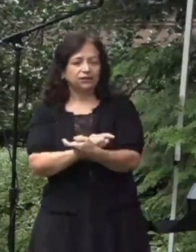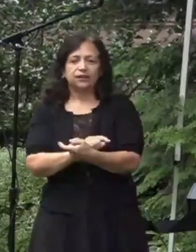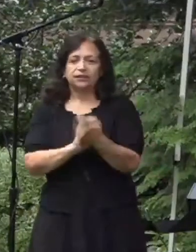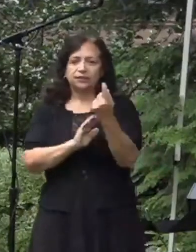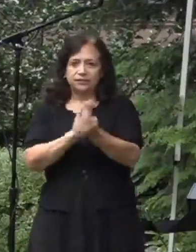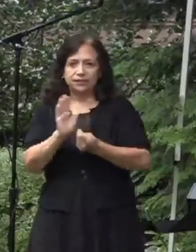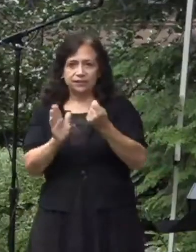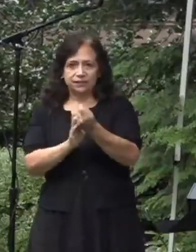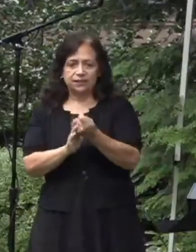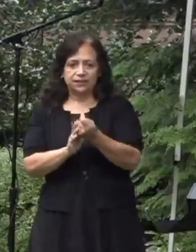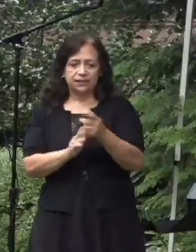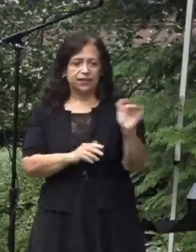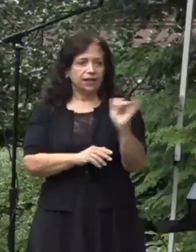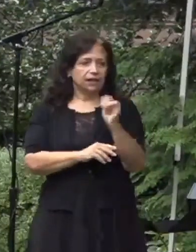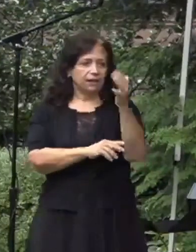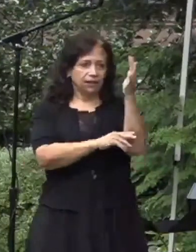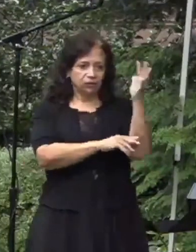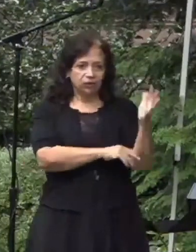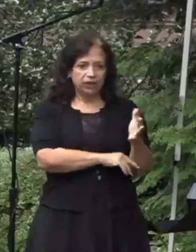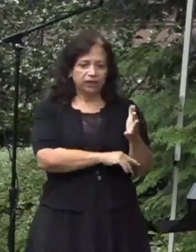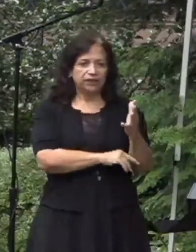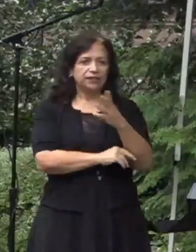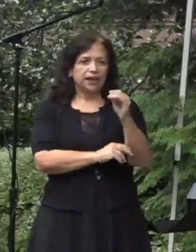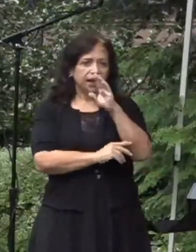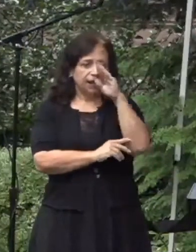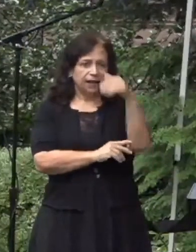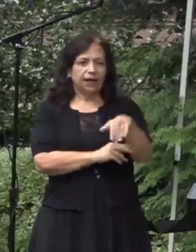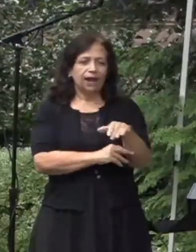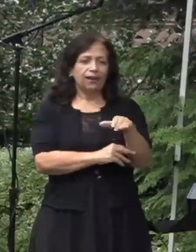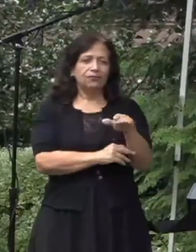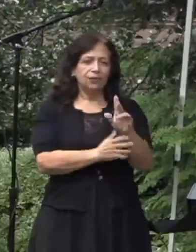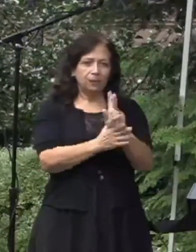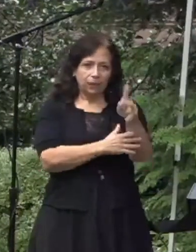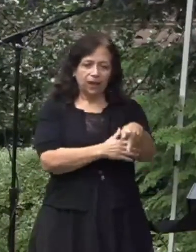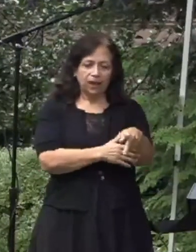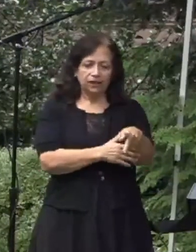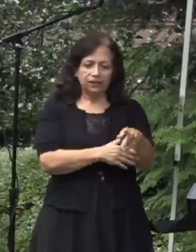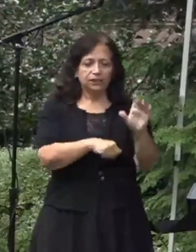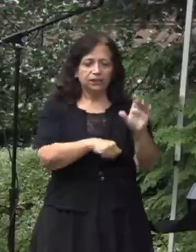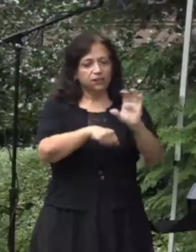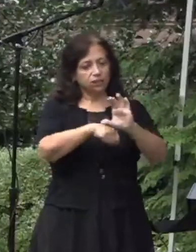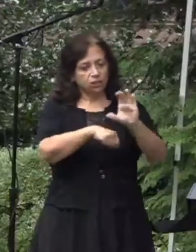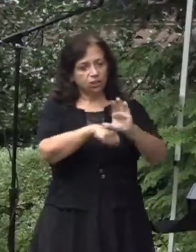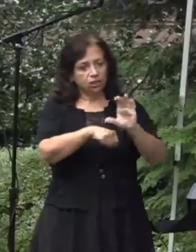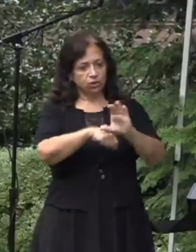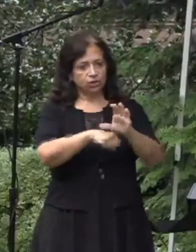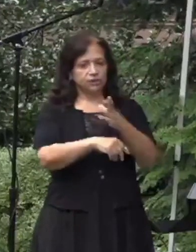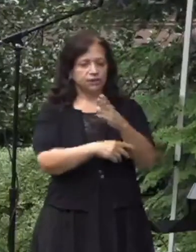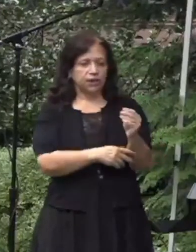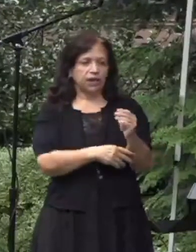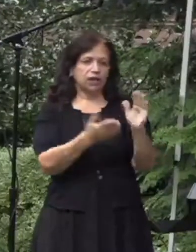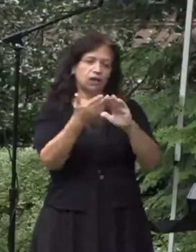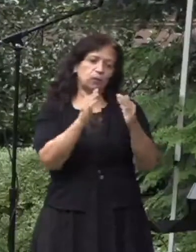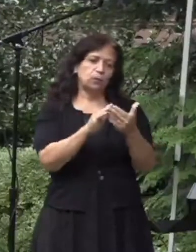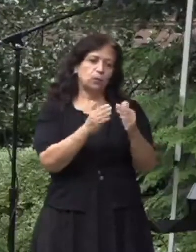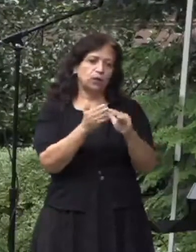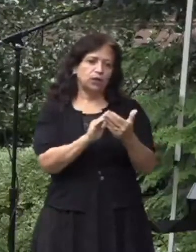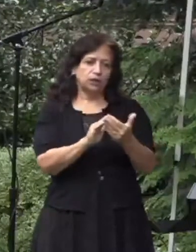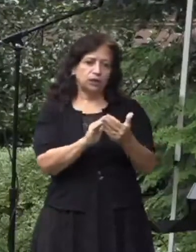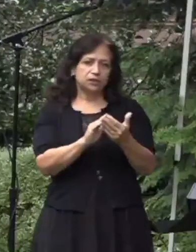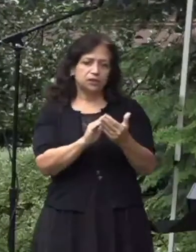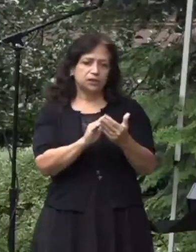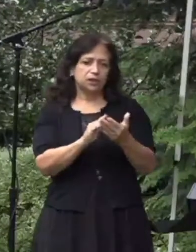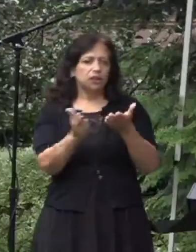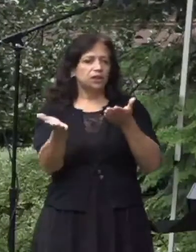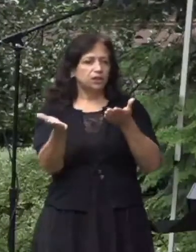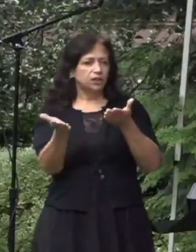seasons. Like trees and elephant ear plants, churches and communities